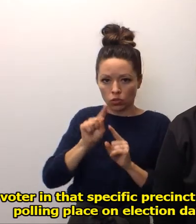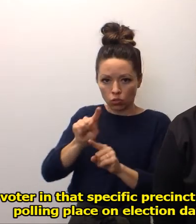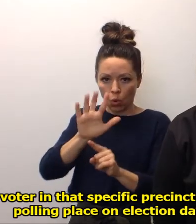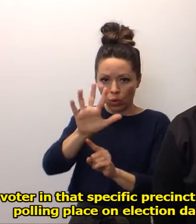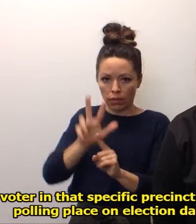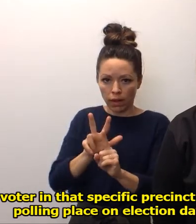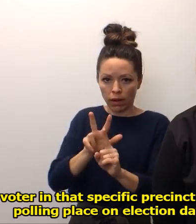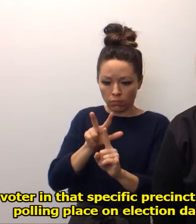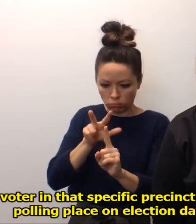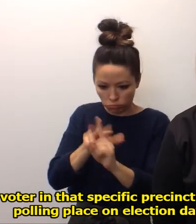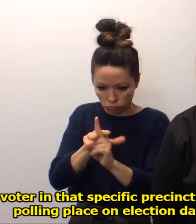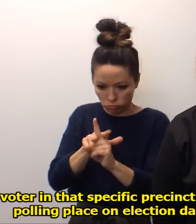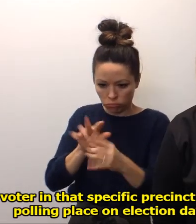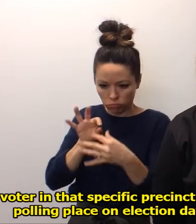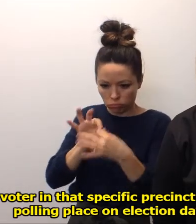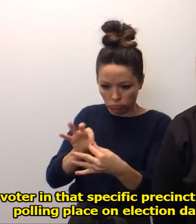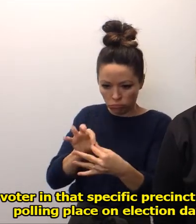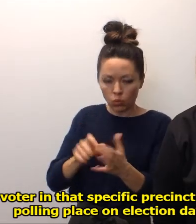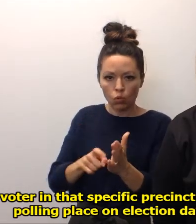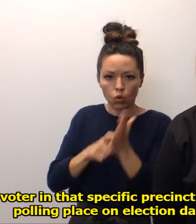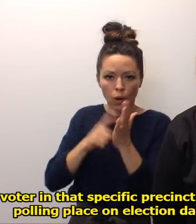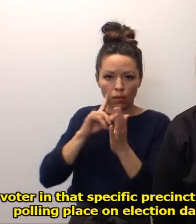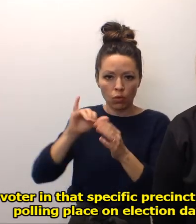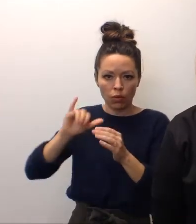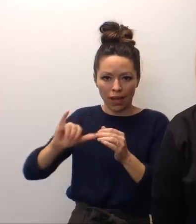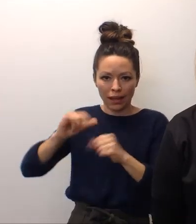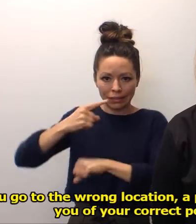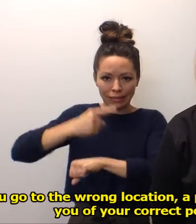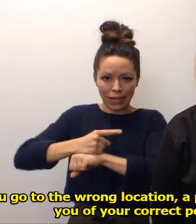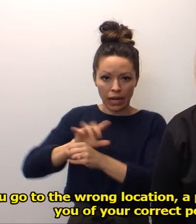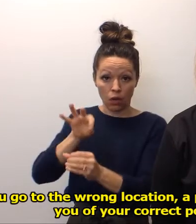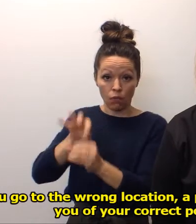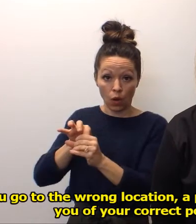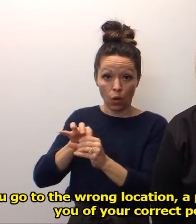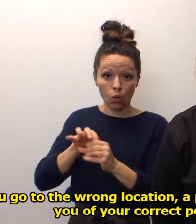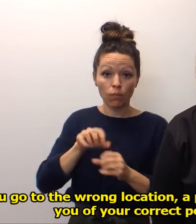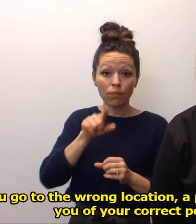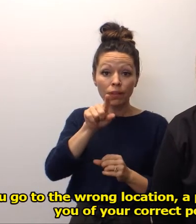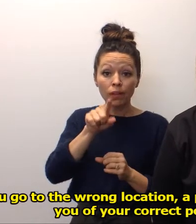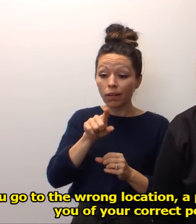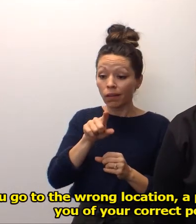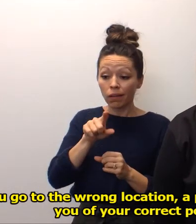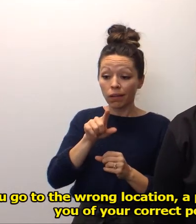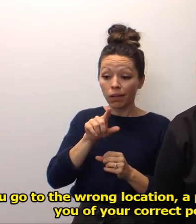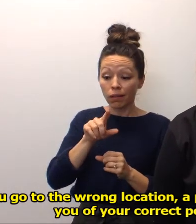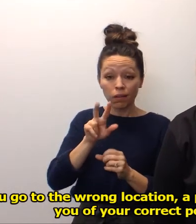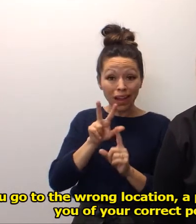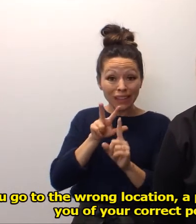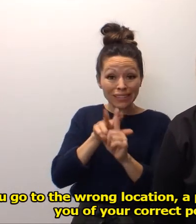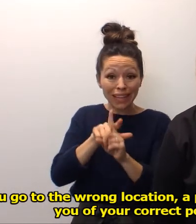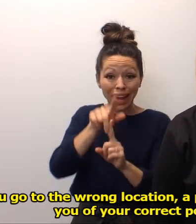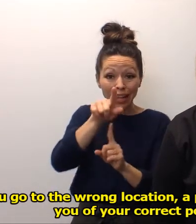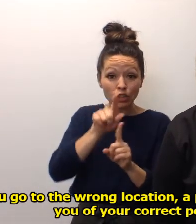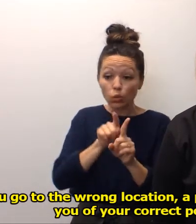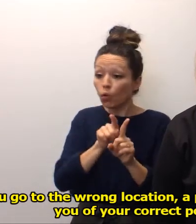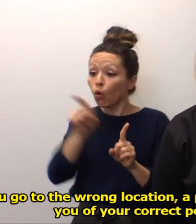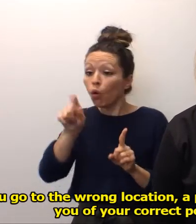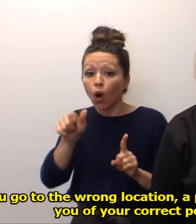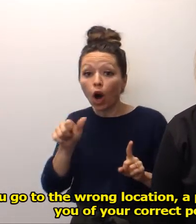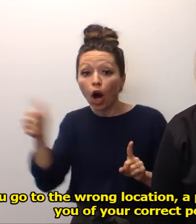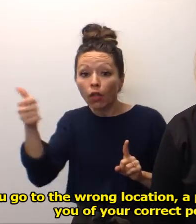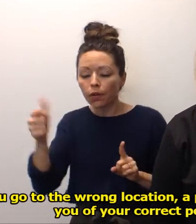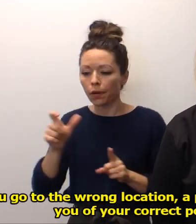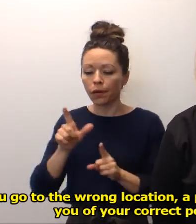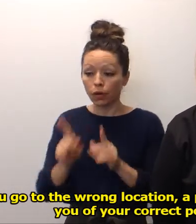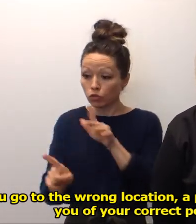polling place on Election Day in order to vote. If you go to the wrong location, a poll worker should notify